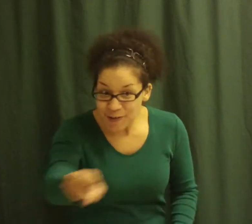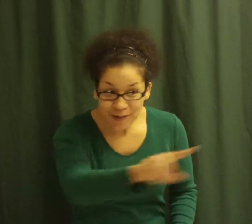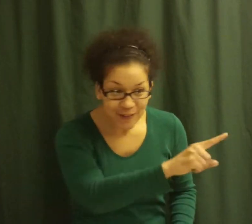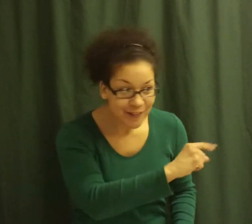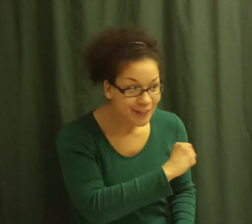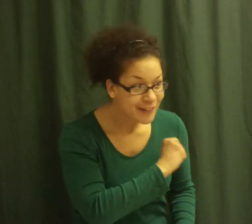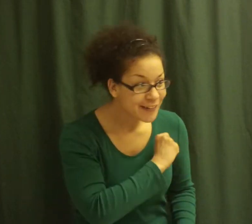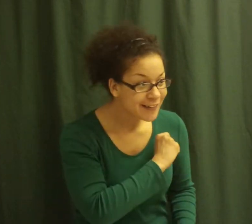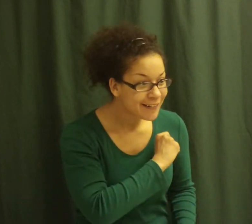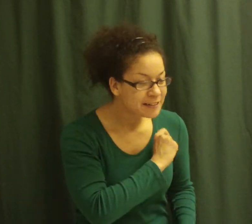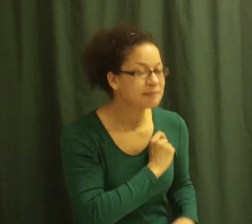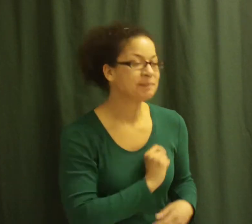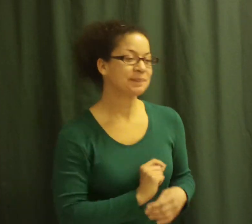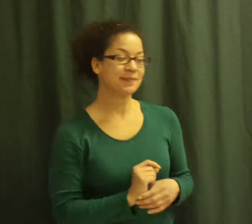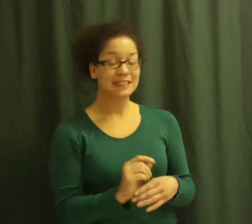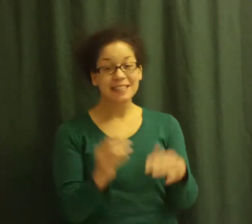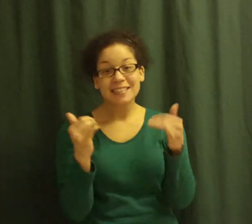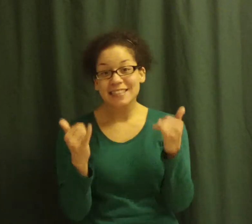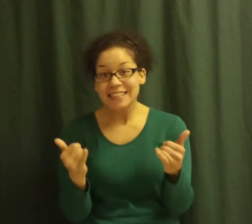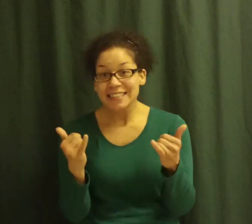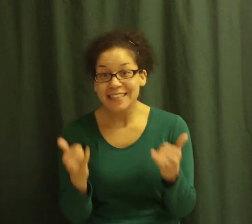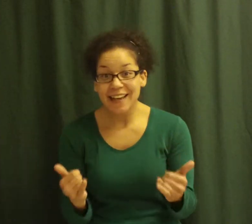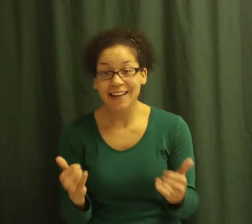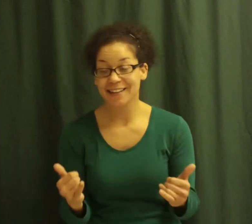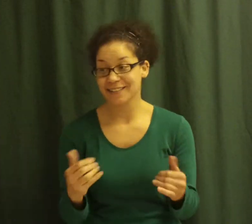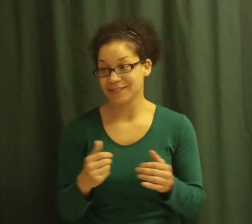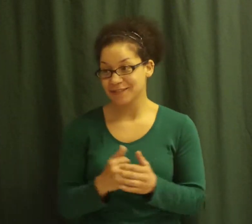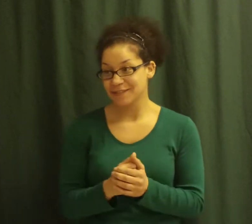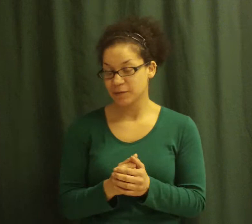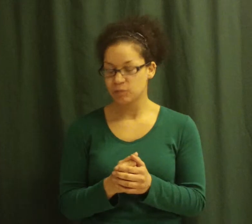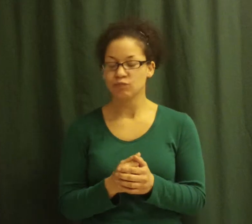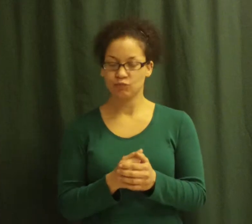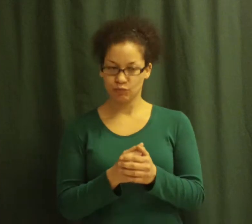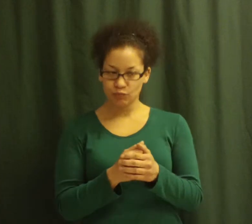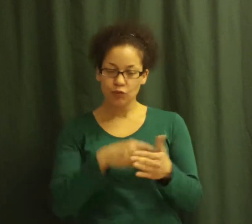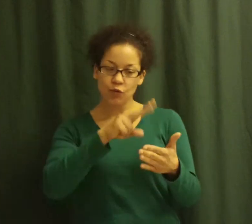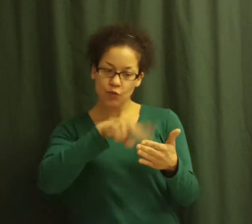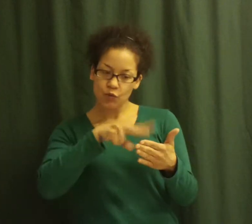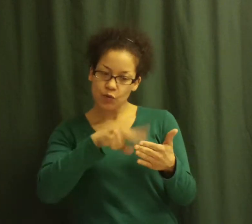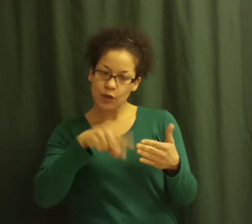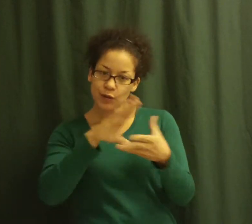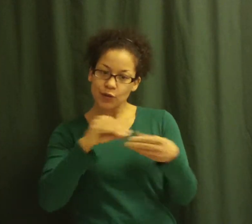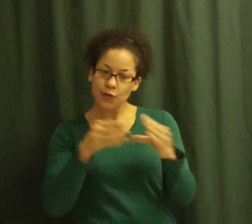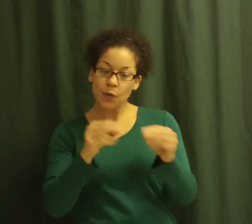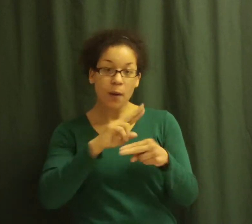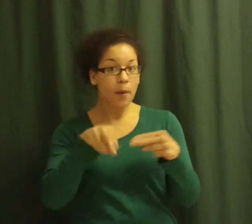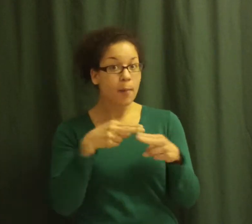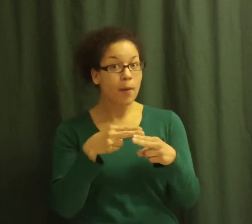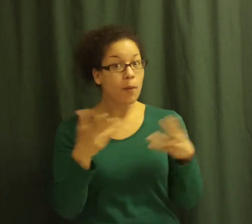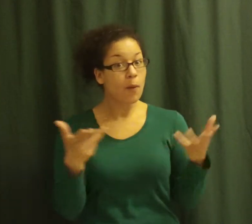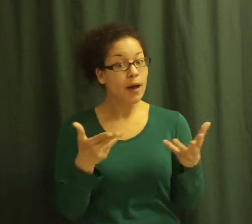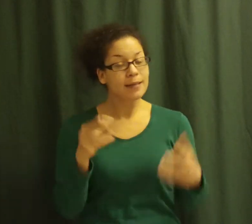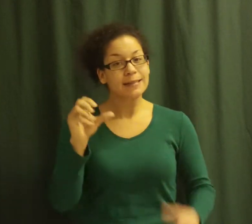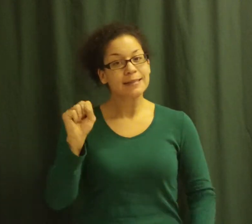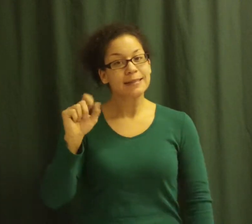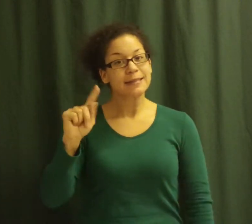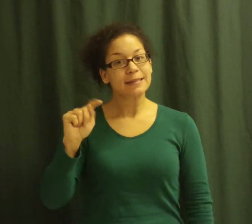Today, I'm going to read you a story about stereotypes. Pay